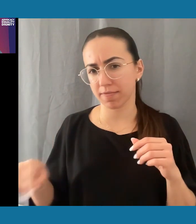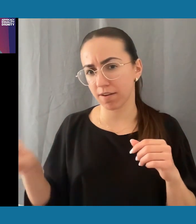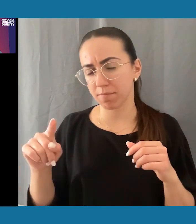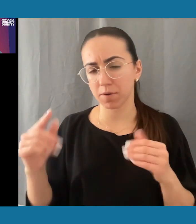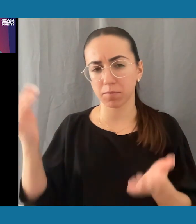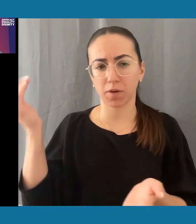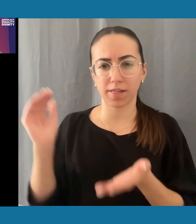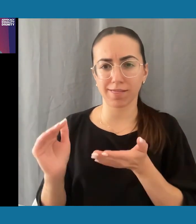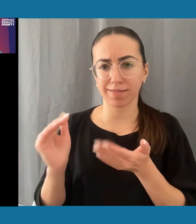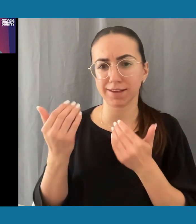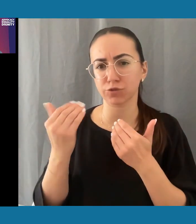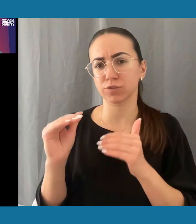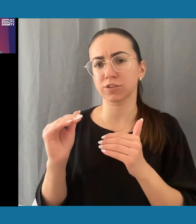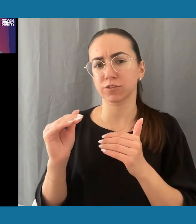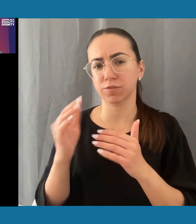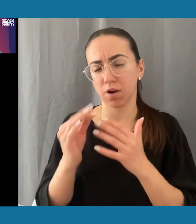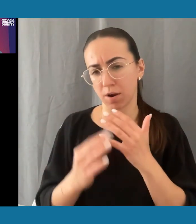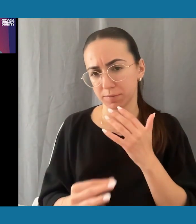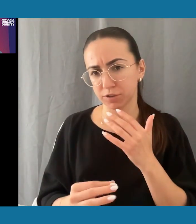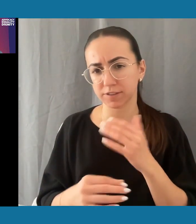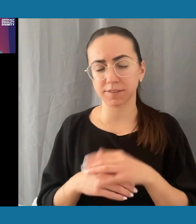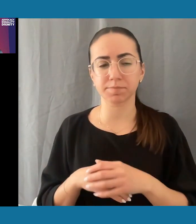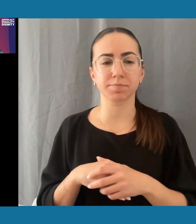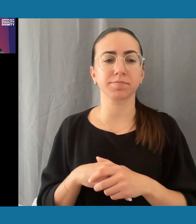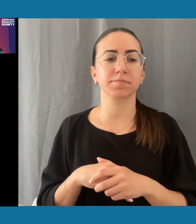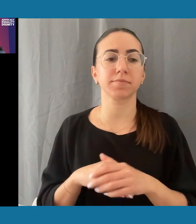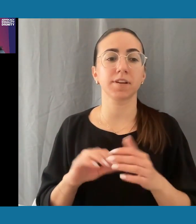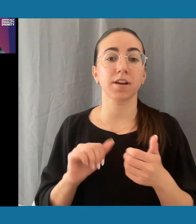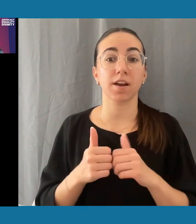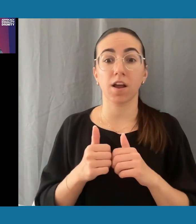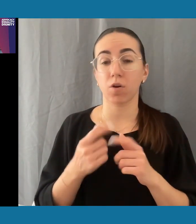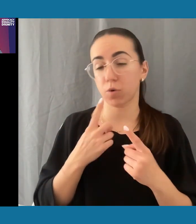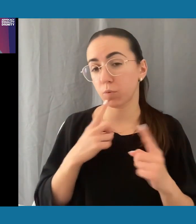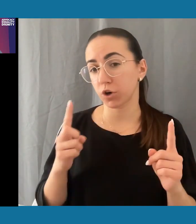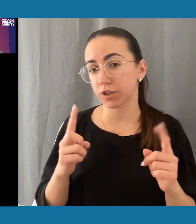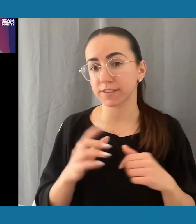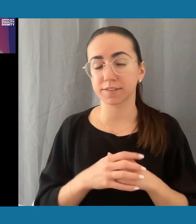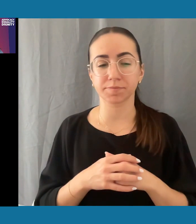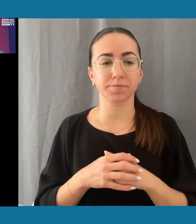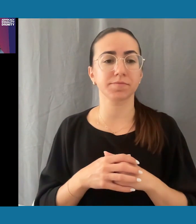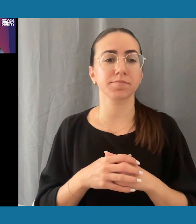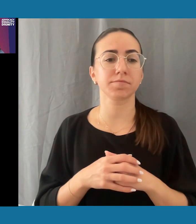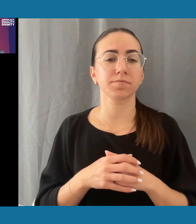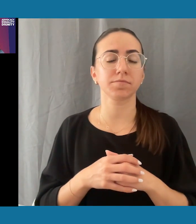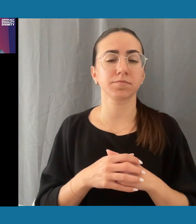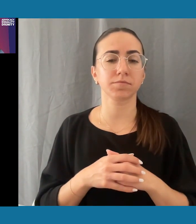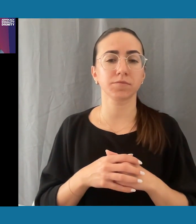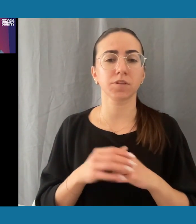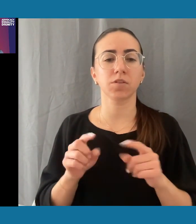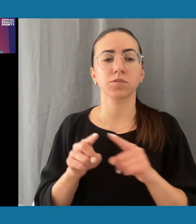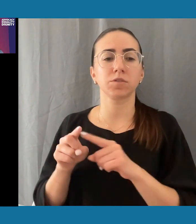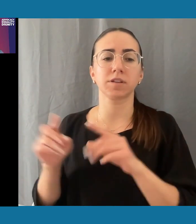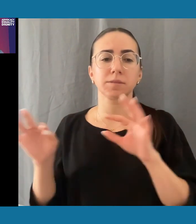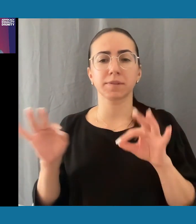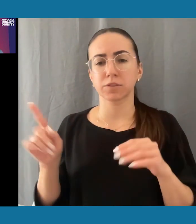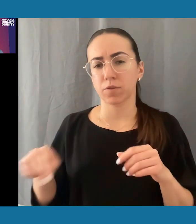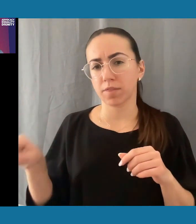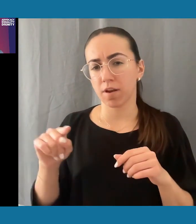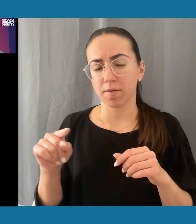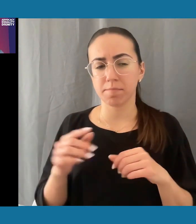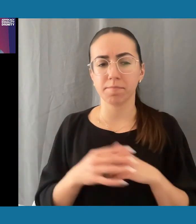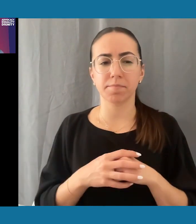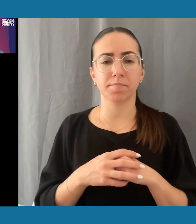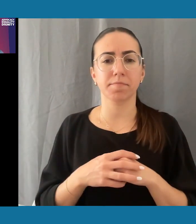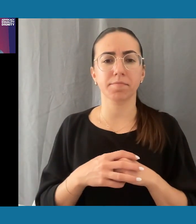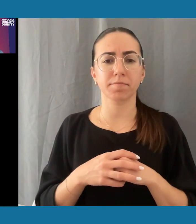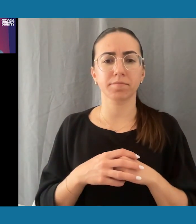that are available and how they might work. And you also want to explain to them what it's like to try to have